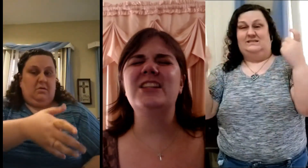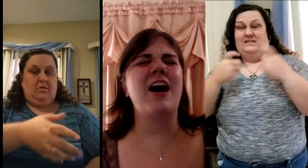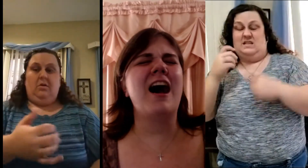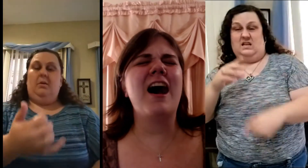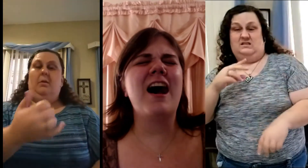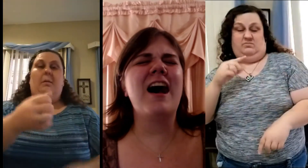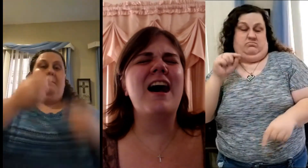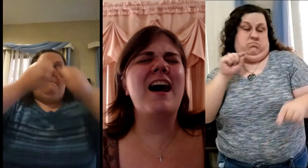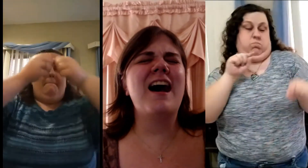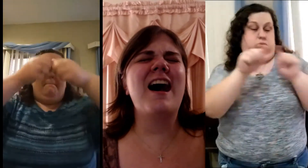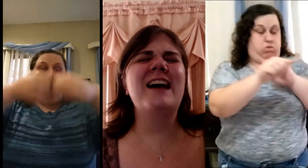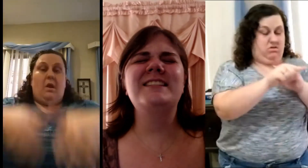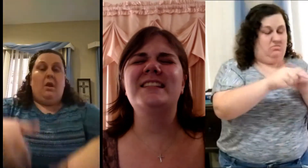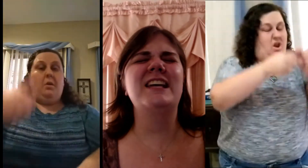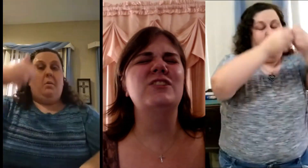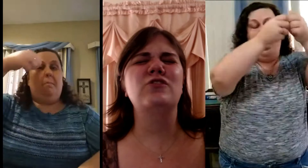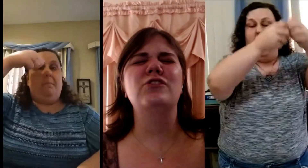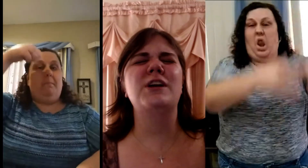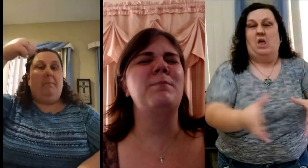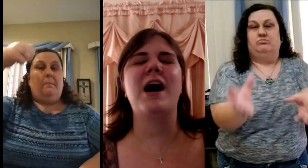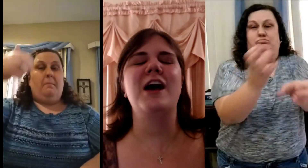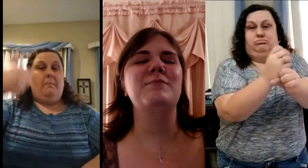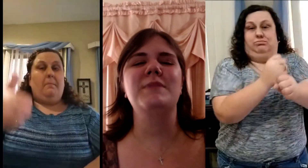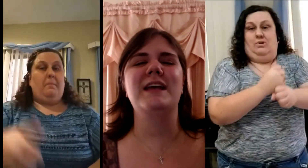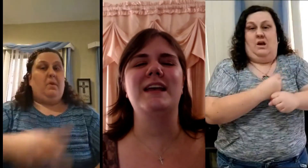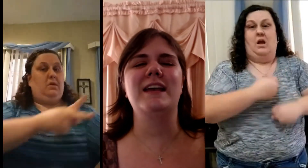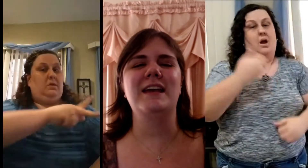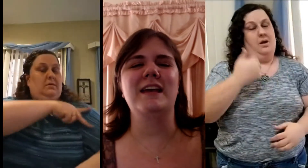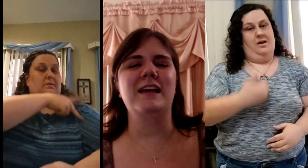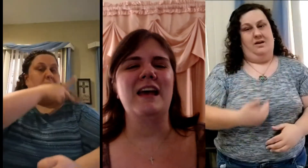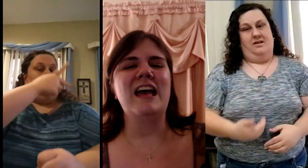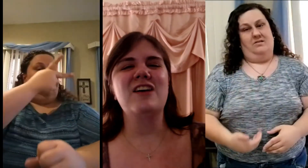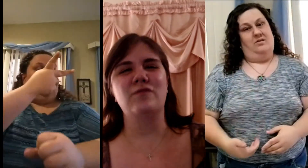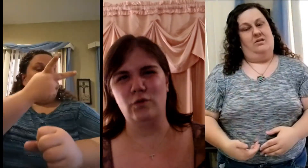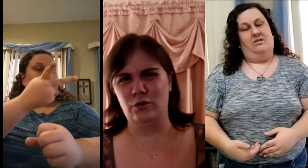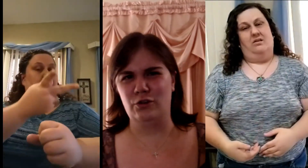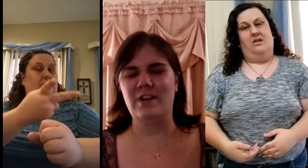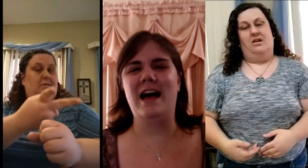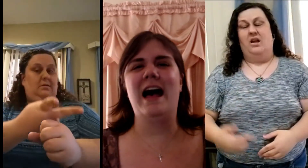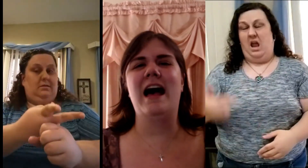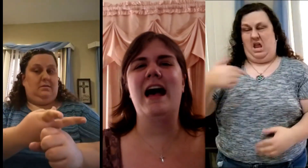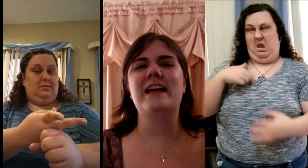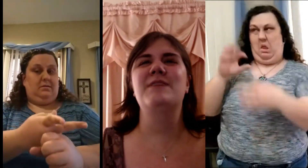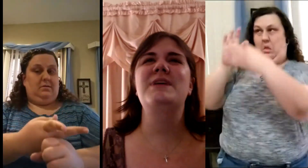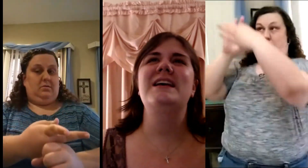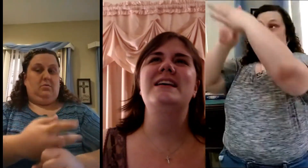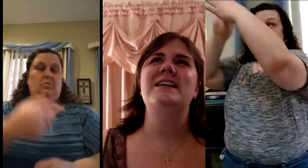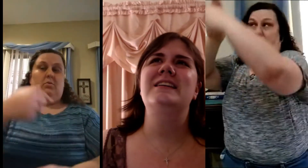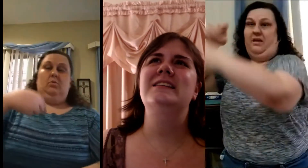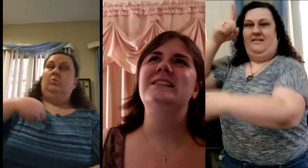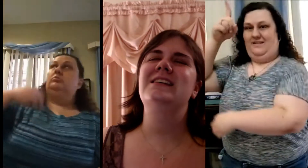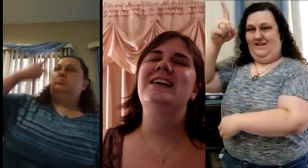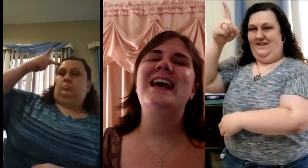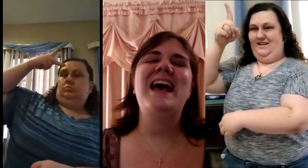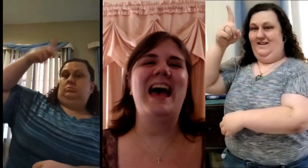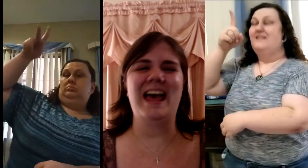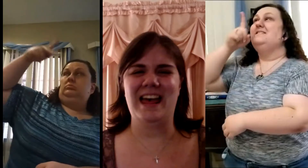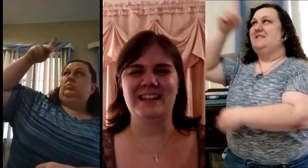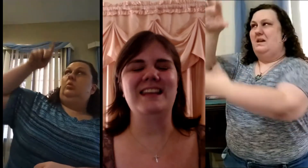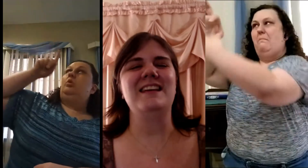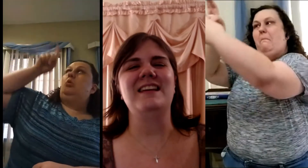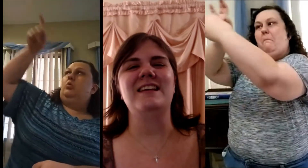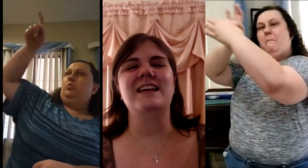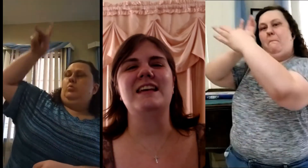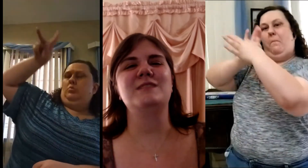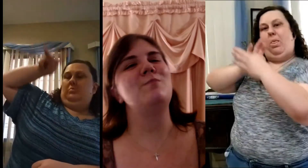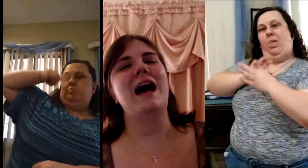has lost its grip on me. For I am his, and